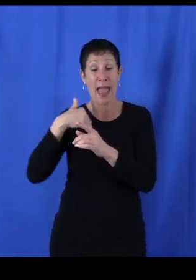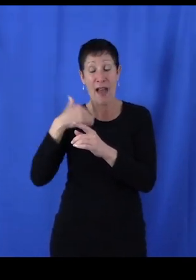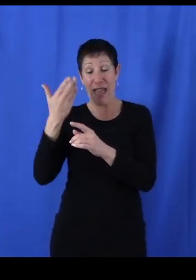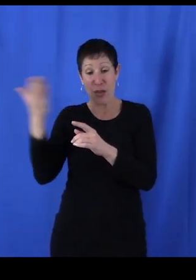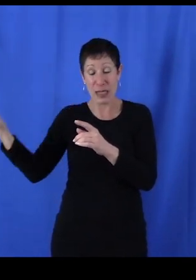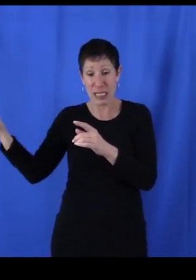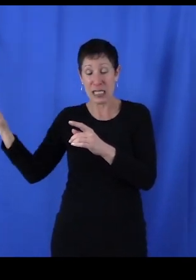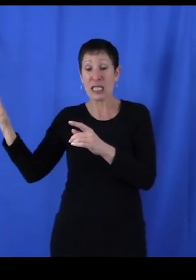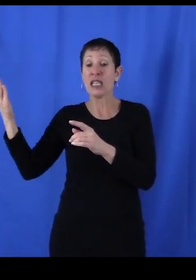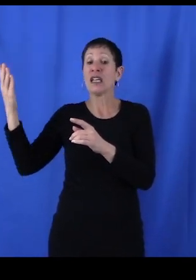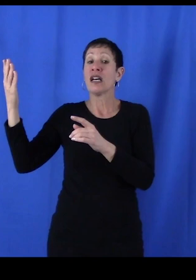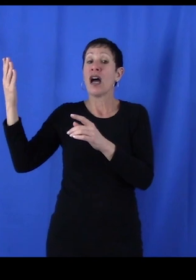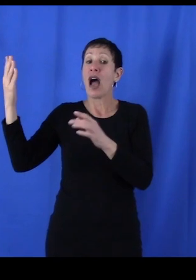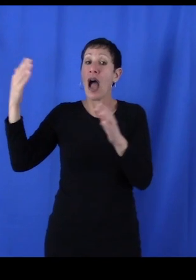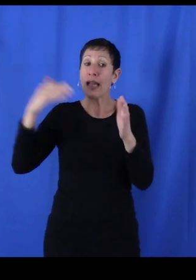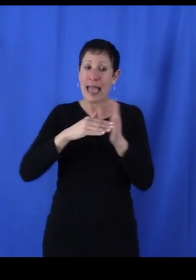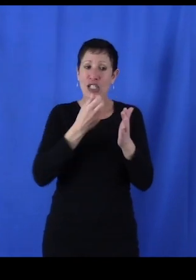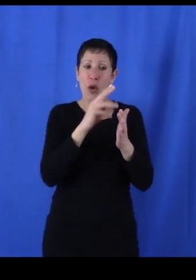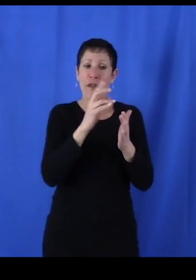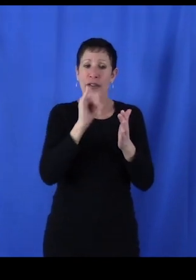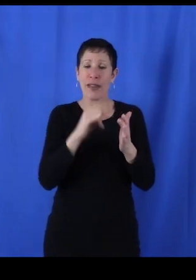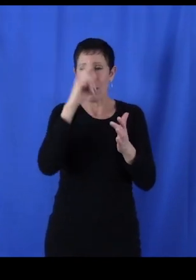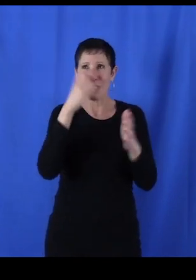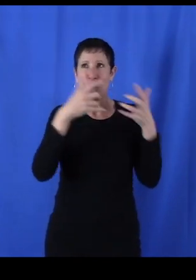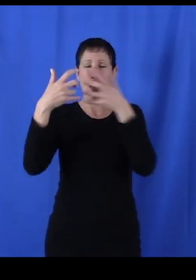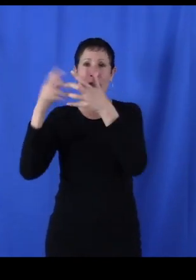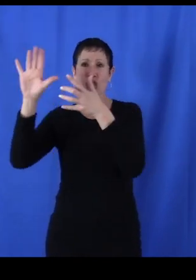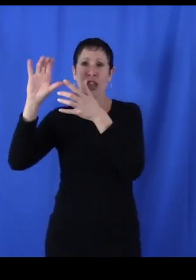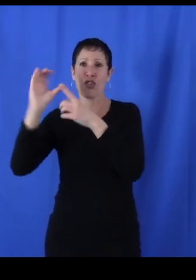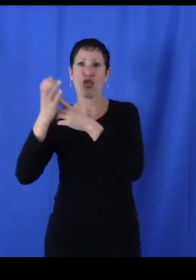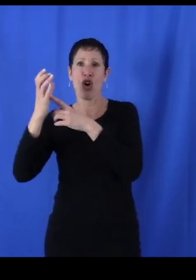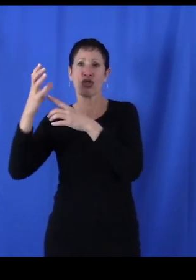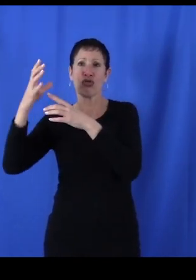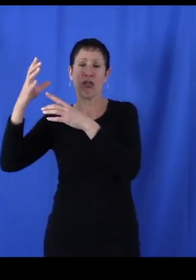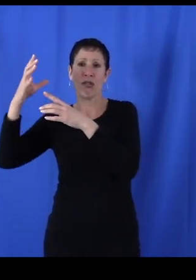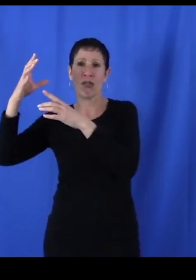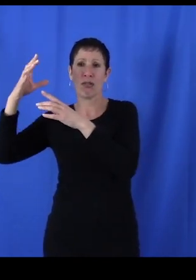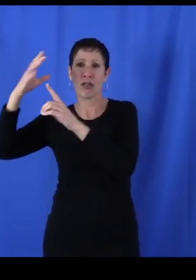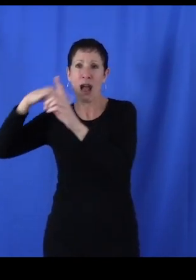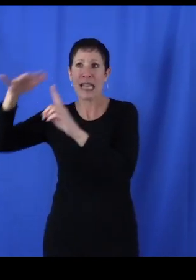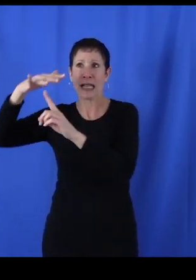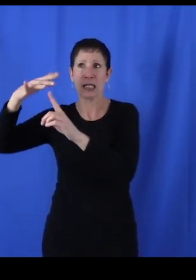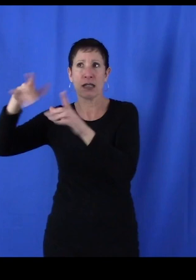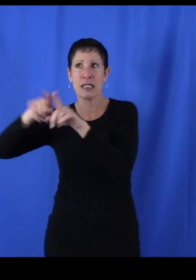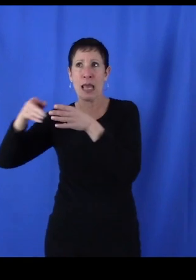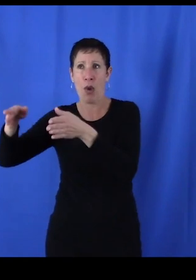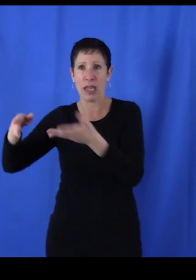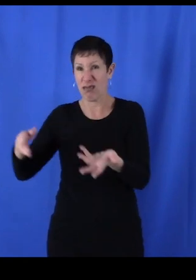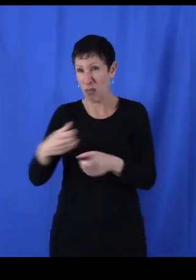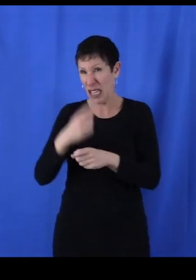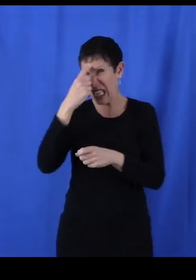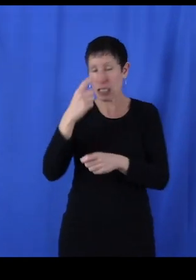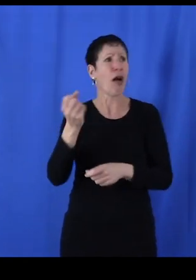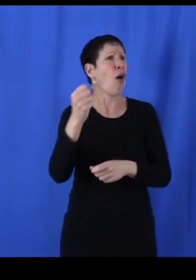homophily because they don't sort of marry to the cultural context in the same way? Does that make sense as a question? Yeah, no, that's a great question. I think